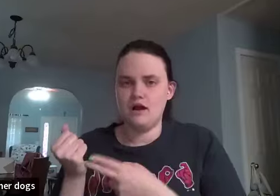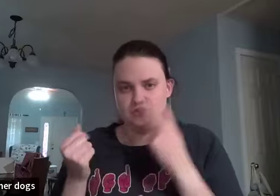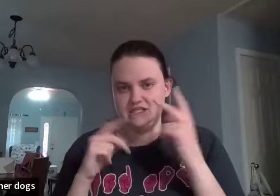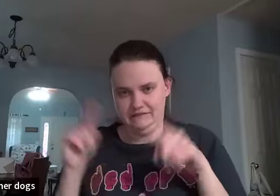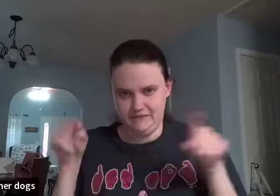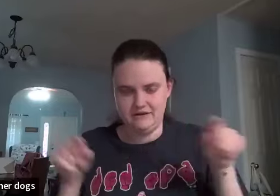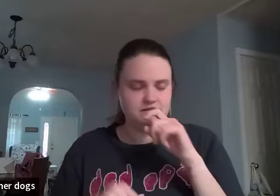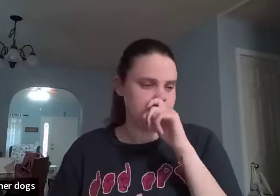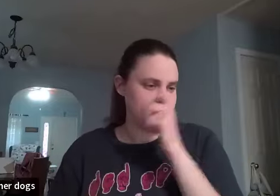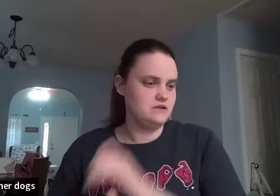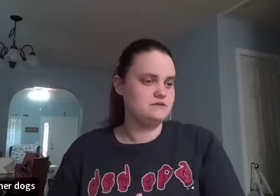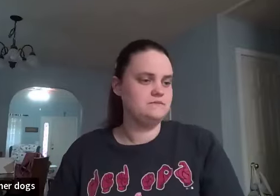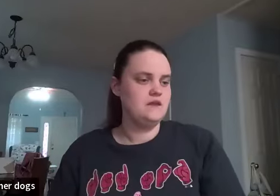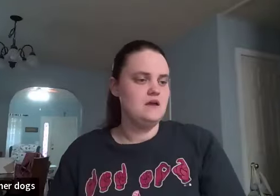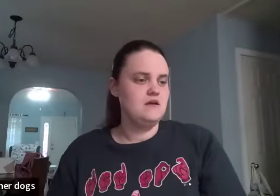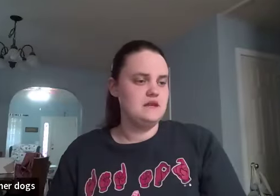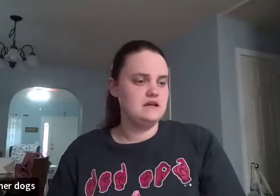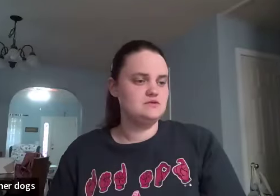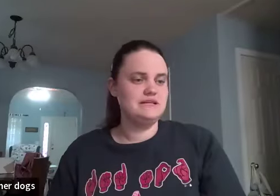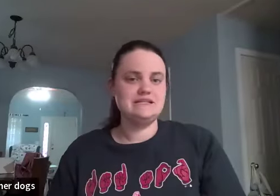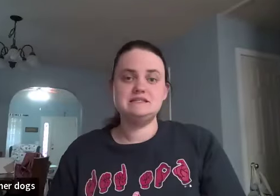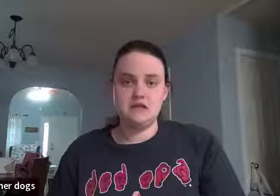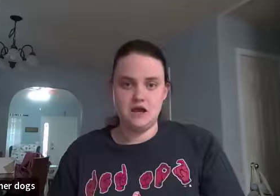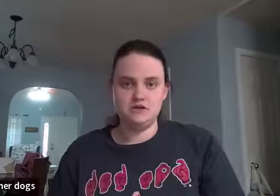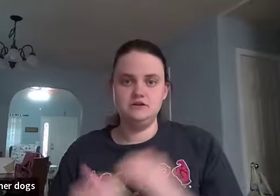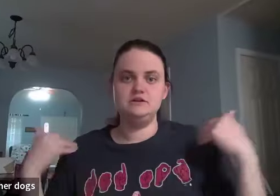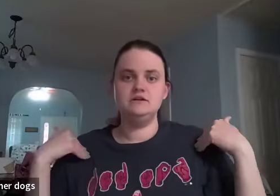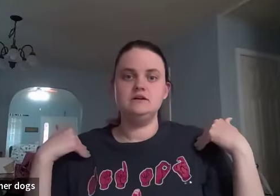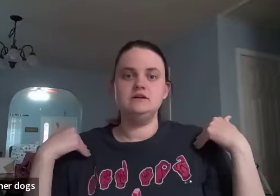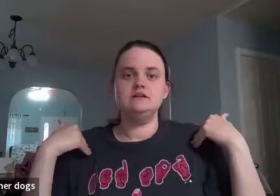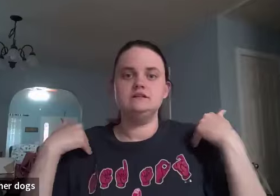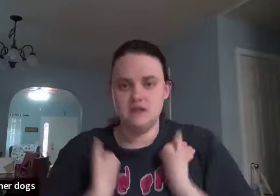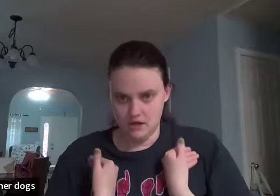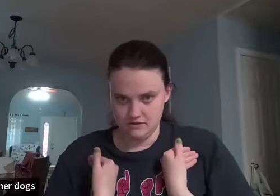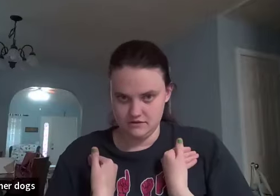I've just seen kind of difference with those. The next one is tired, tired,